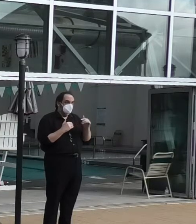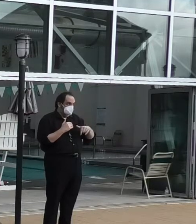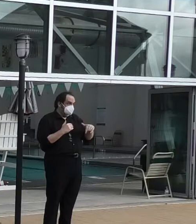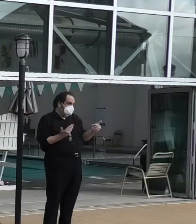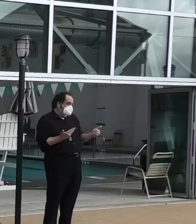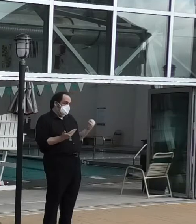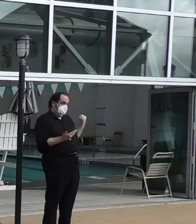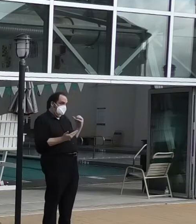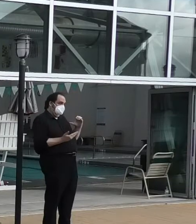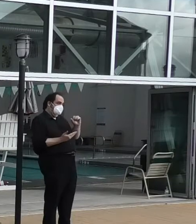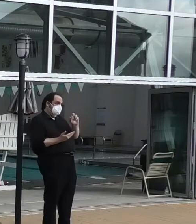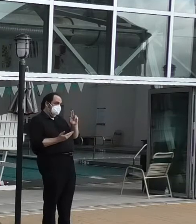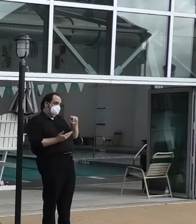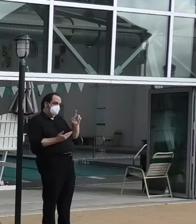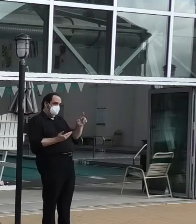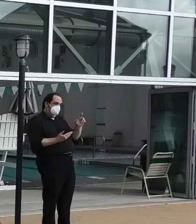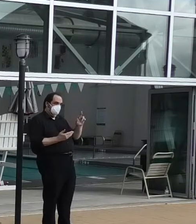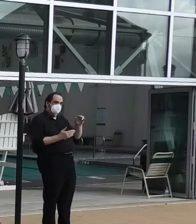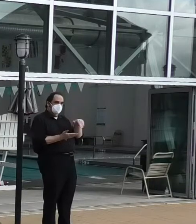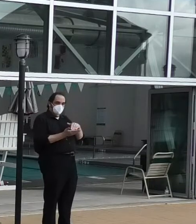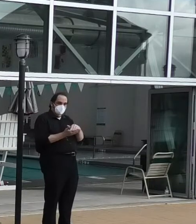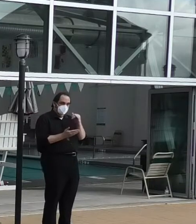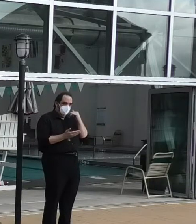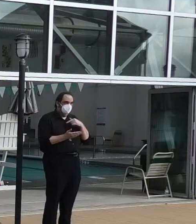Carter Center, to assist during an emergency.